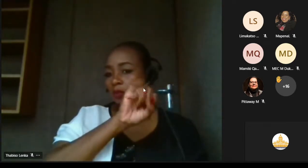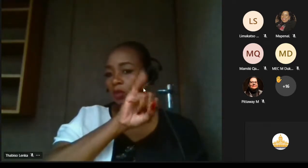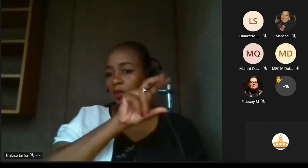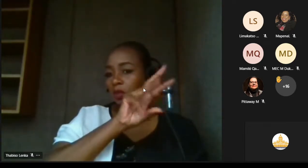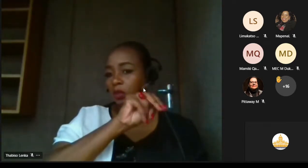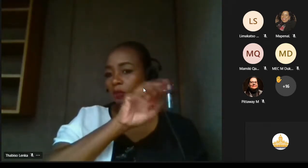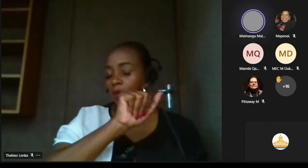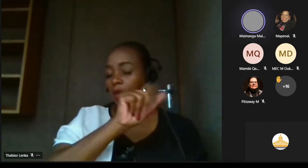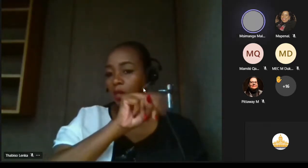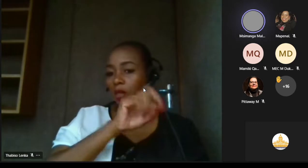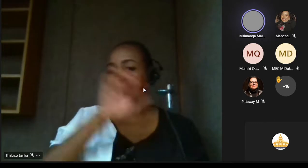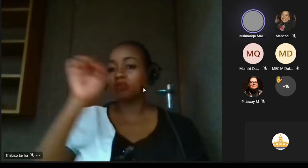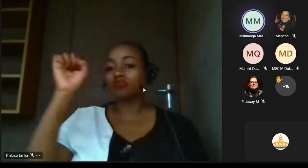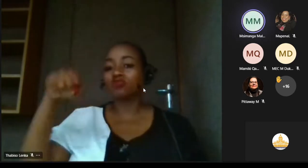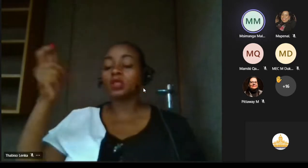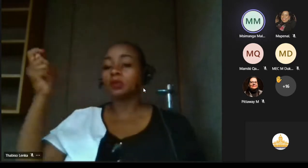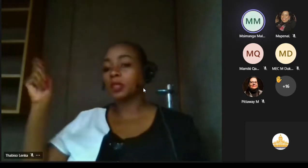Yes, Speaker.